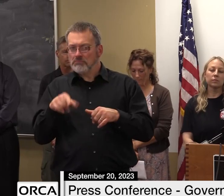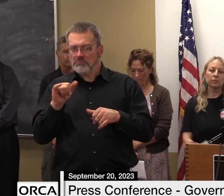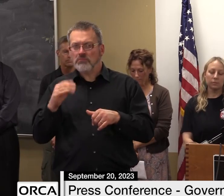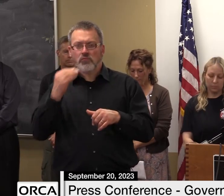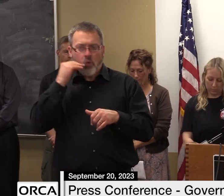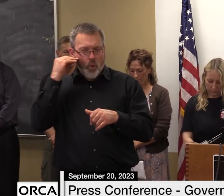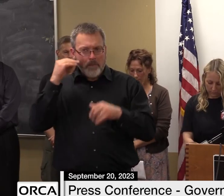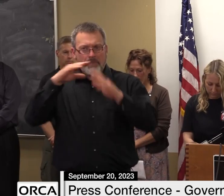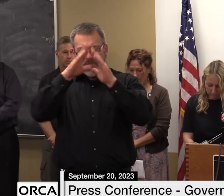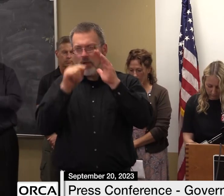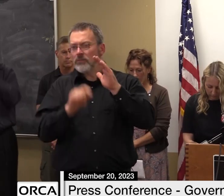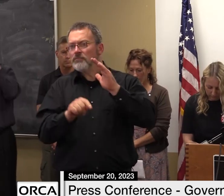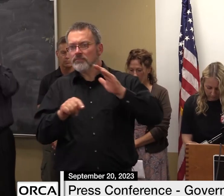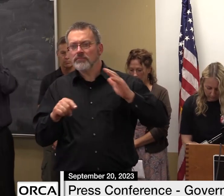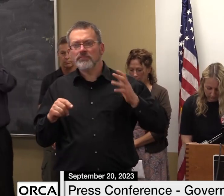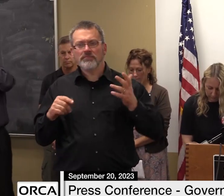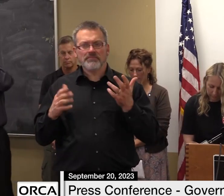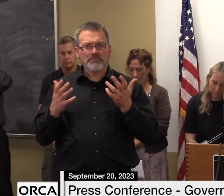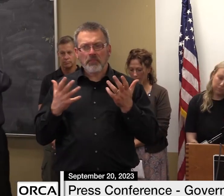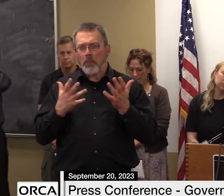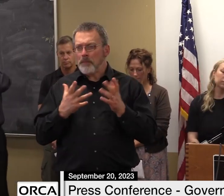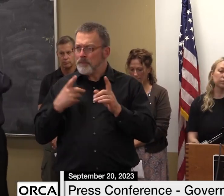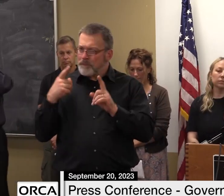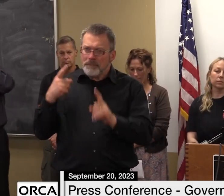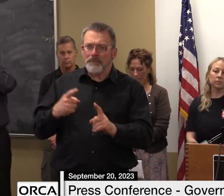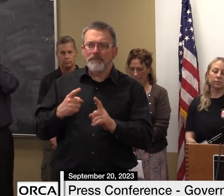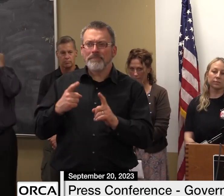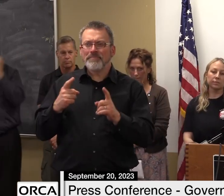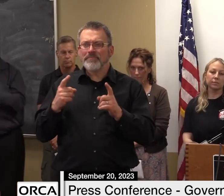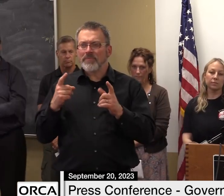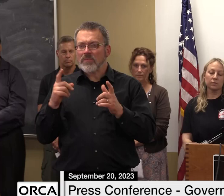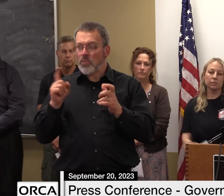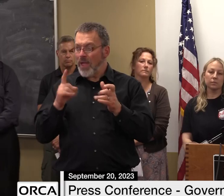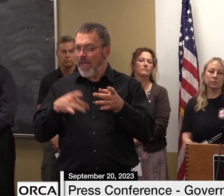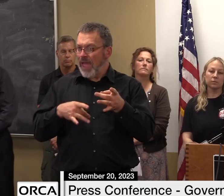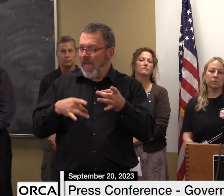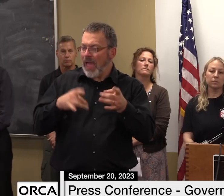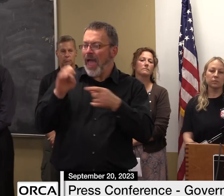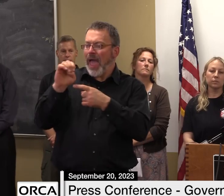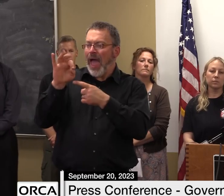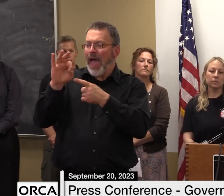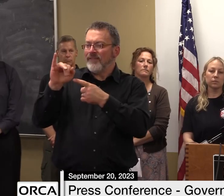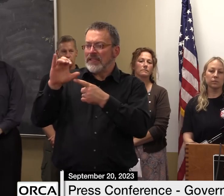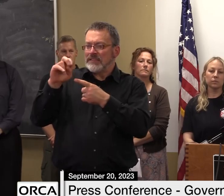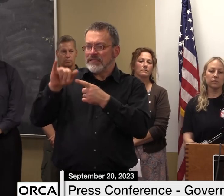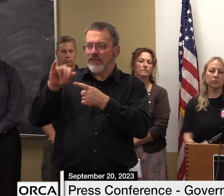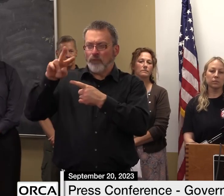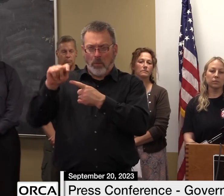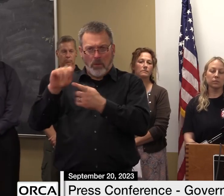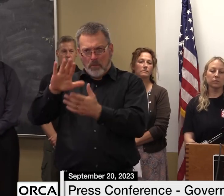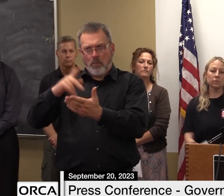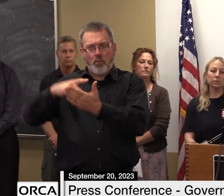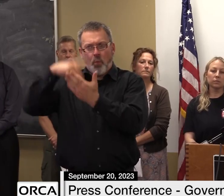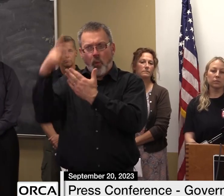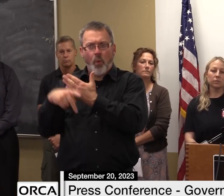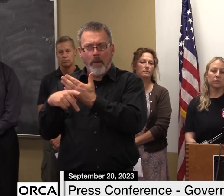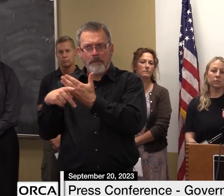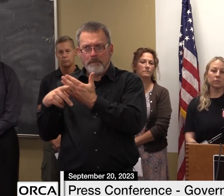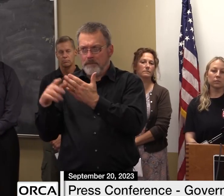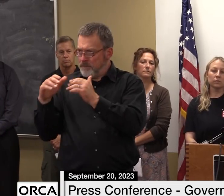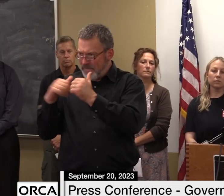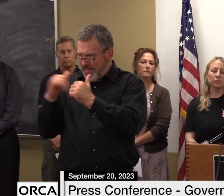Do you have any information about how the Efficiency Vermont program is going, which is